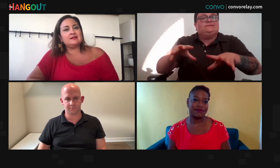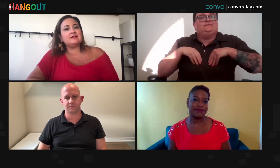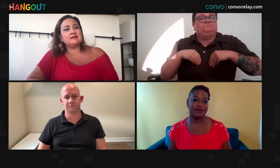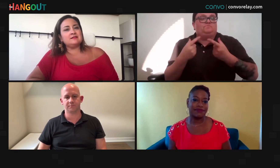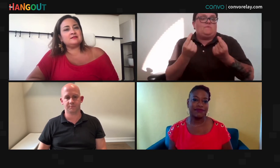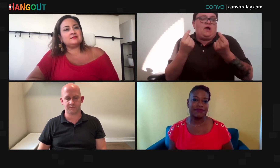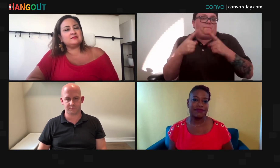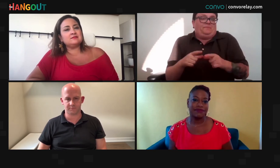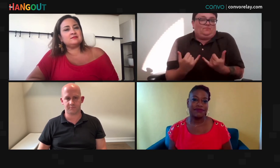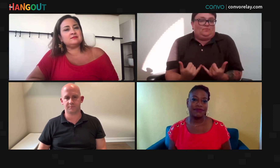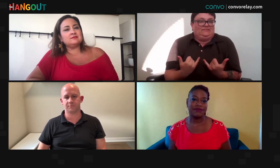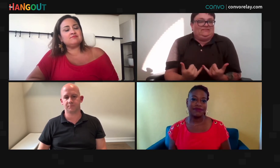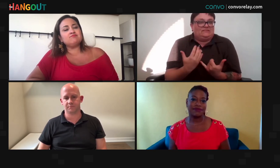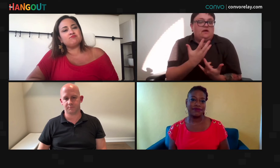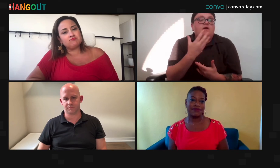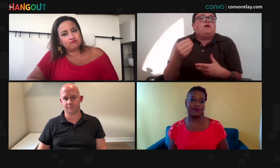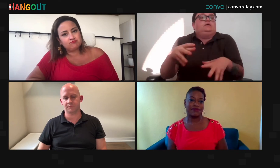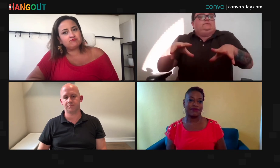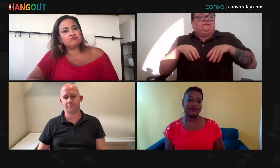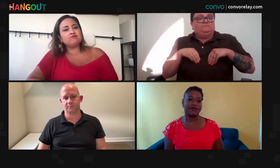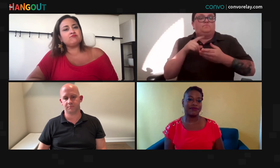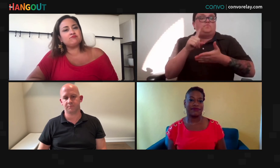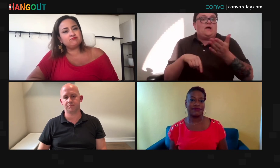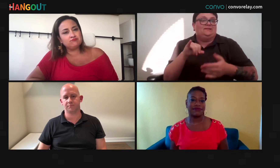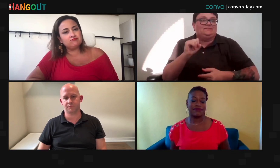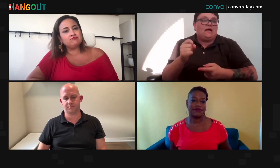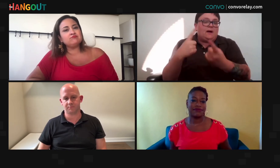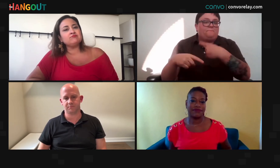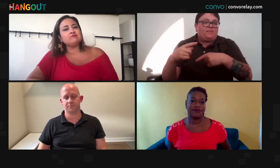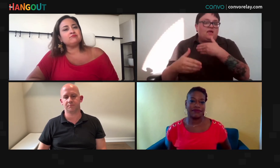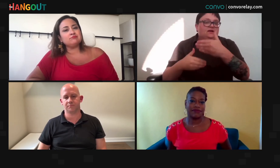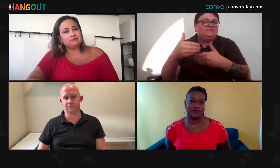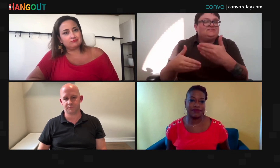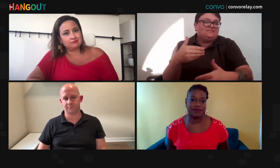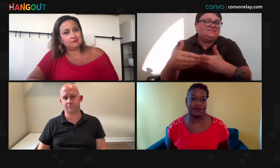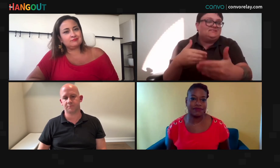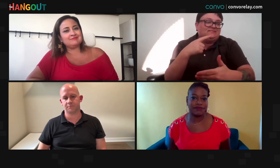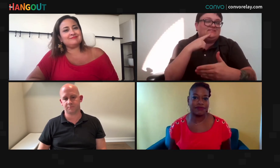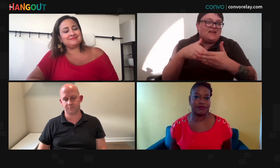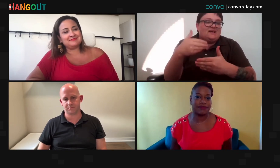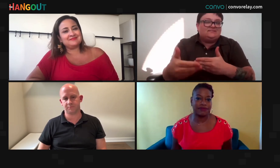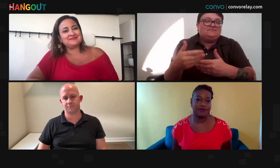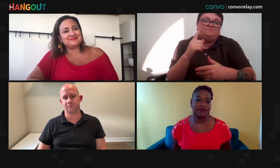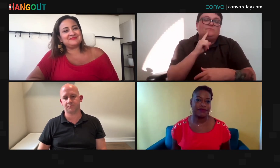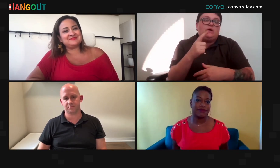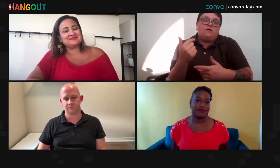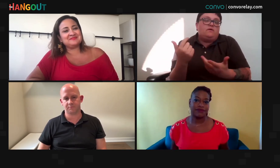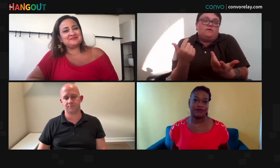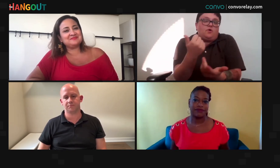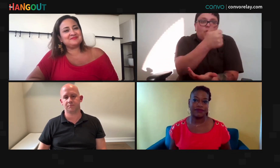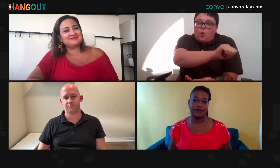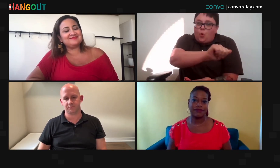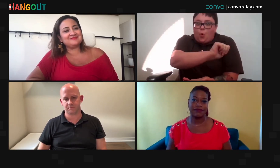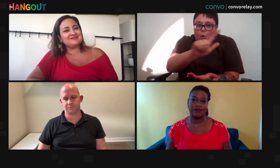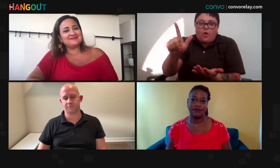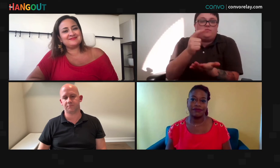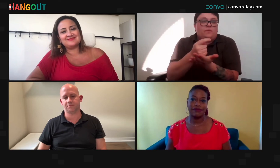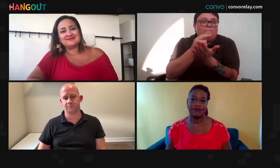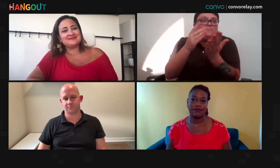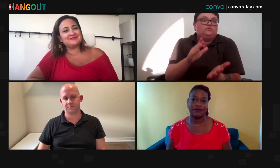what happened in the past, accept what happened presently, and accept what is coming next. So it's ACT,